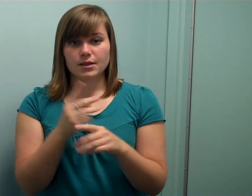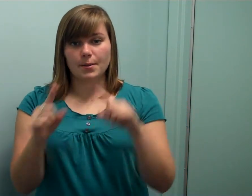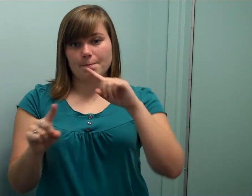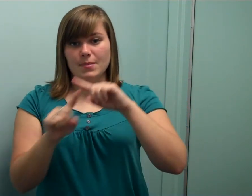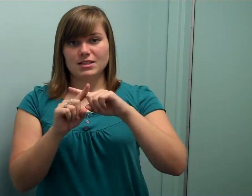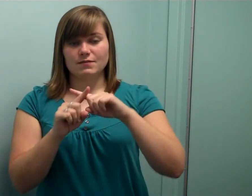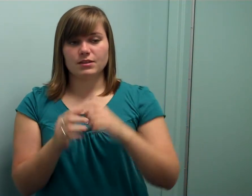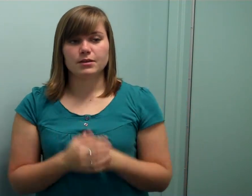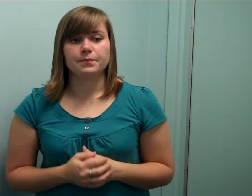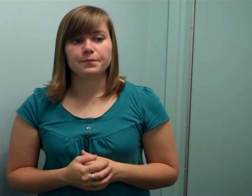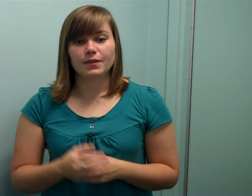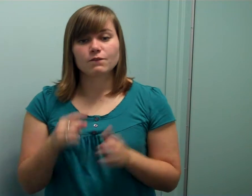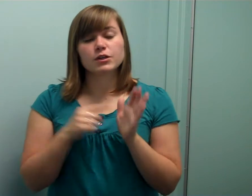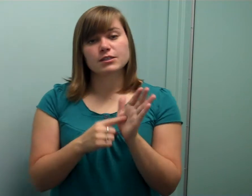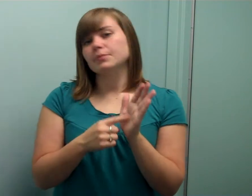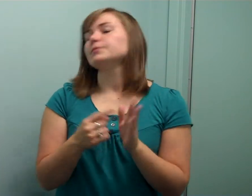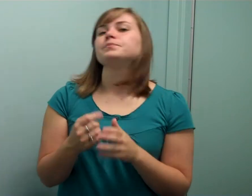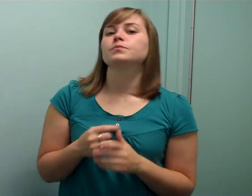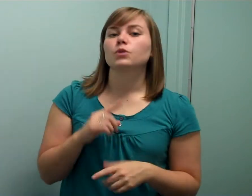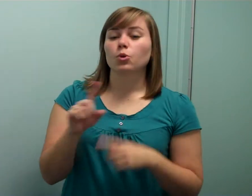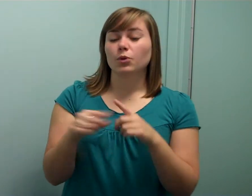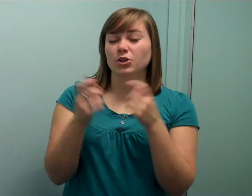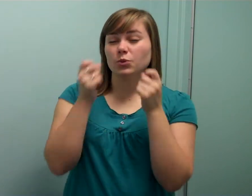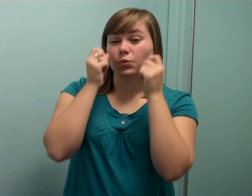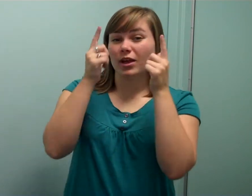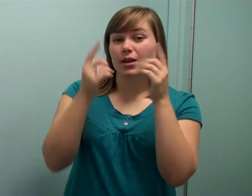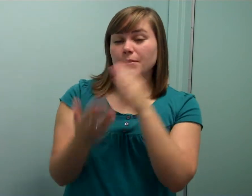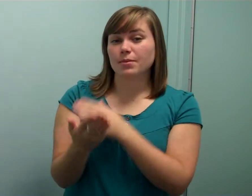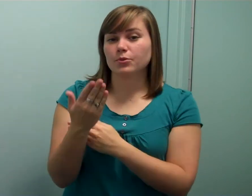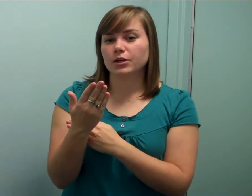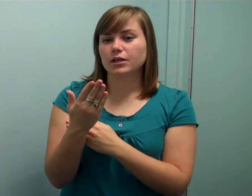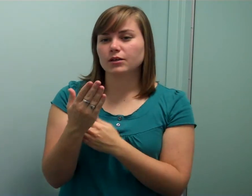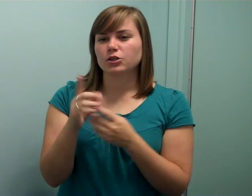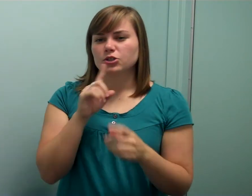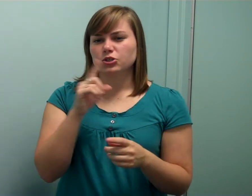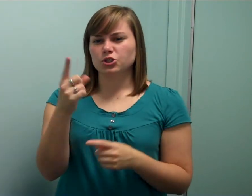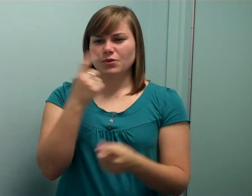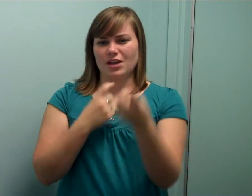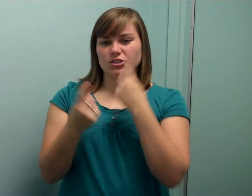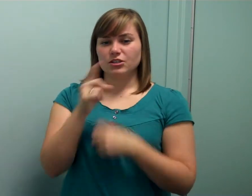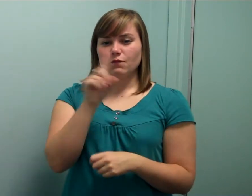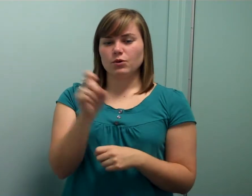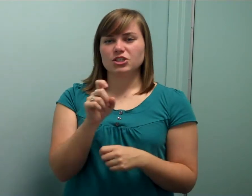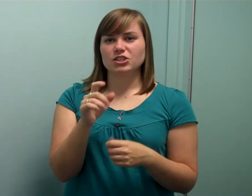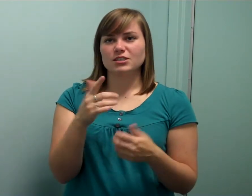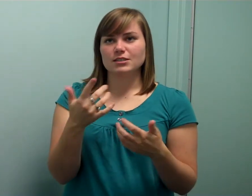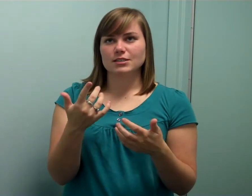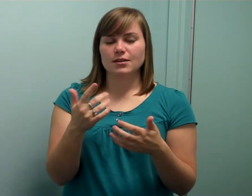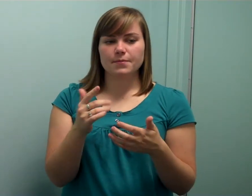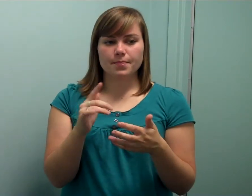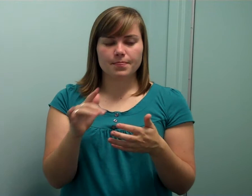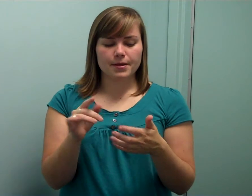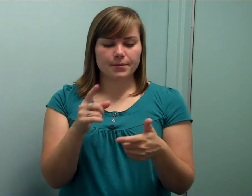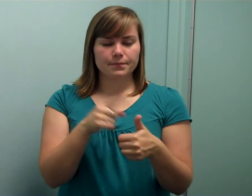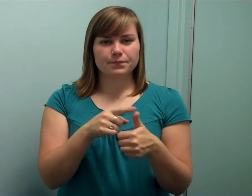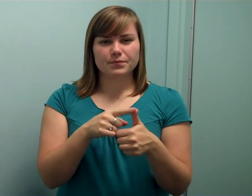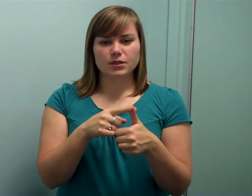example, when you first wake up in the morning, do you ask yourself questions like this? What do I have to do